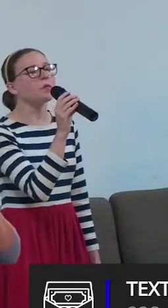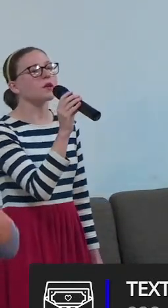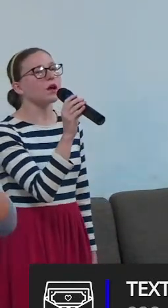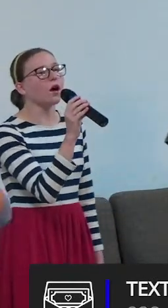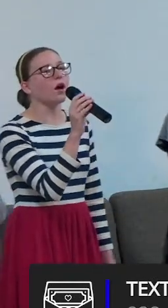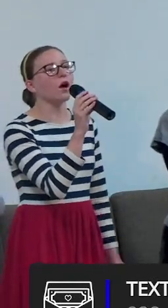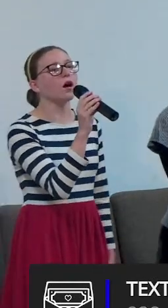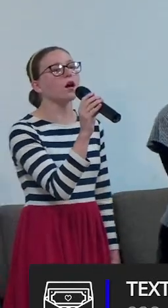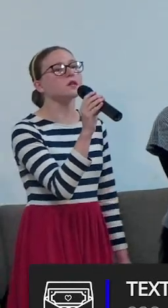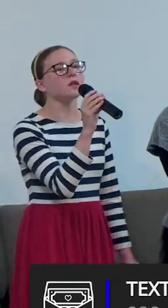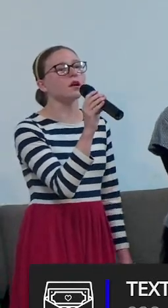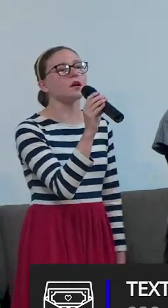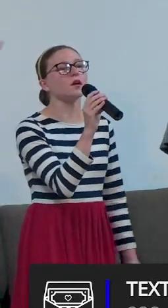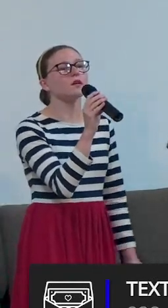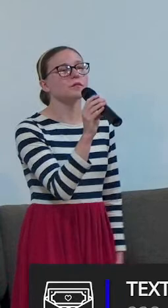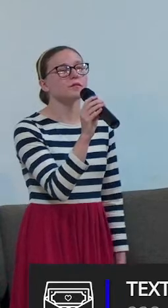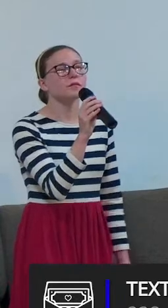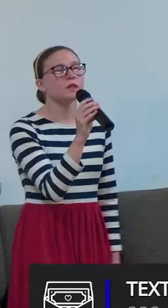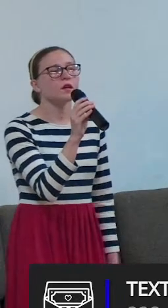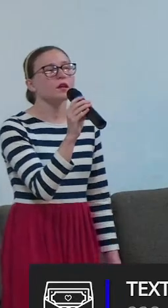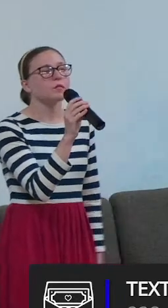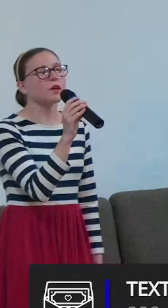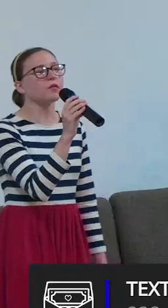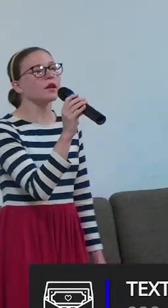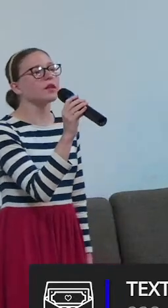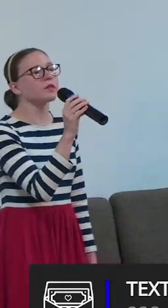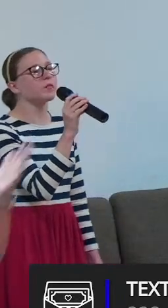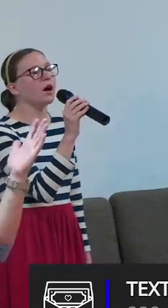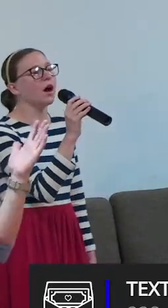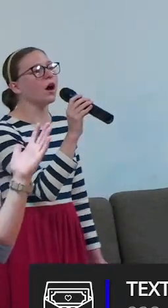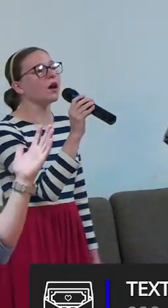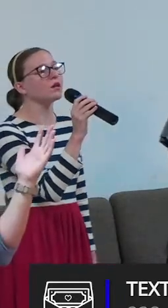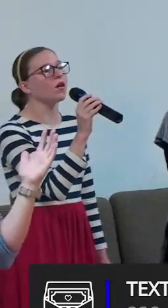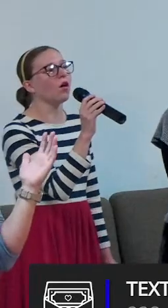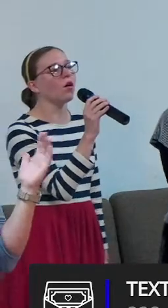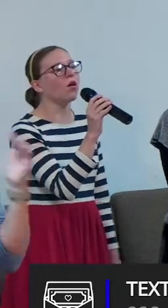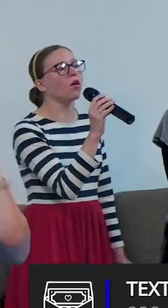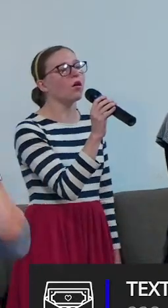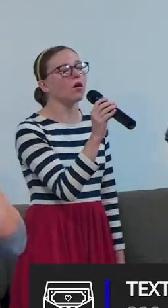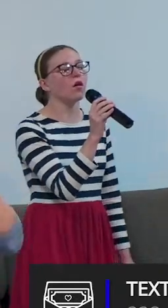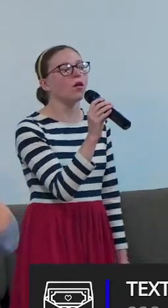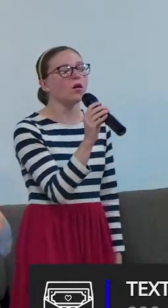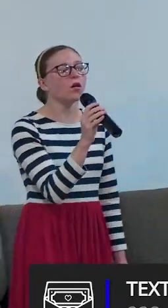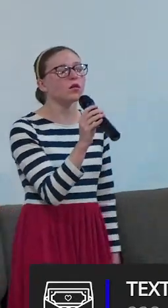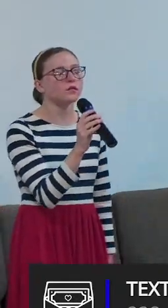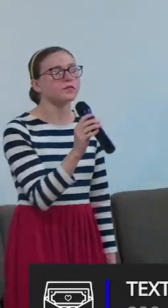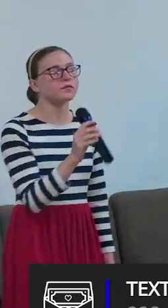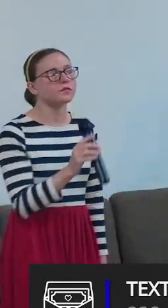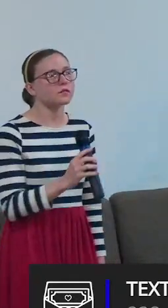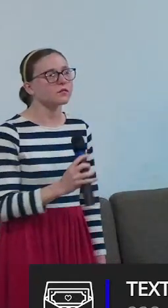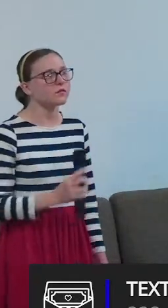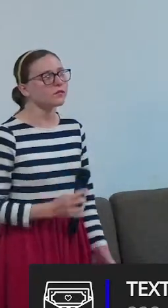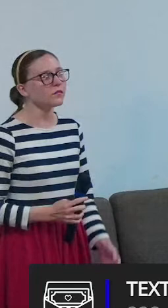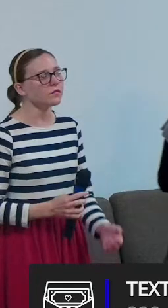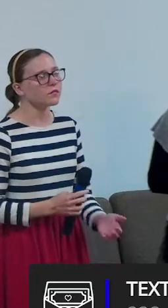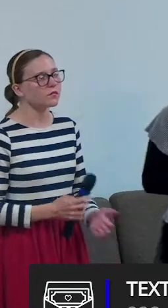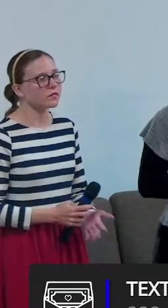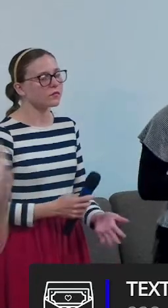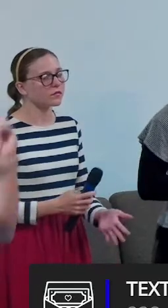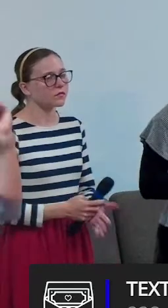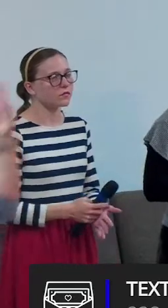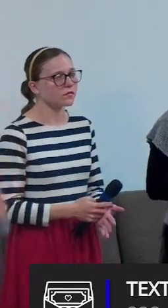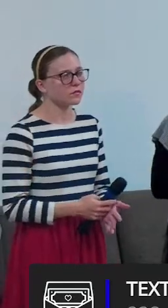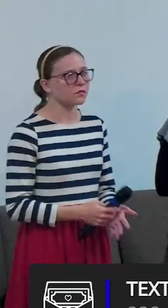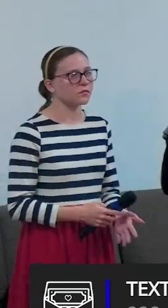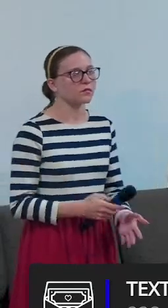up yonder to be with my Lord. Hallelujah. Anybody thankful for